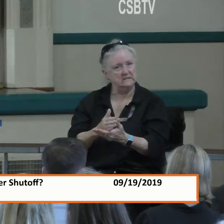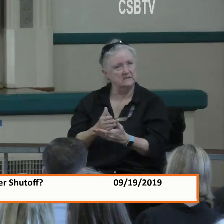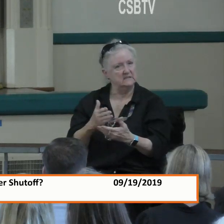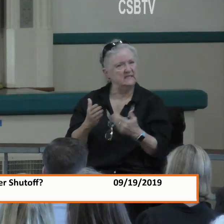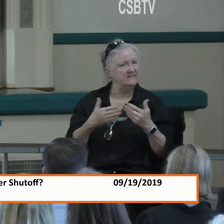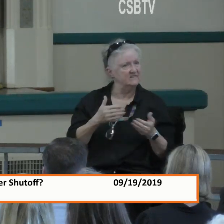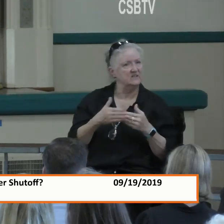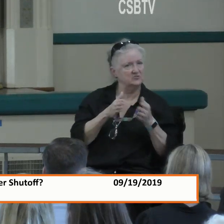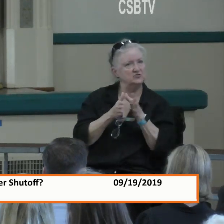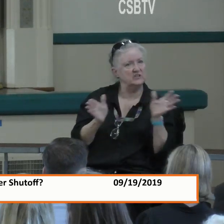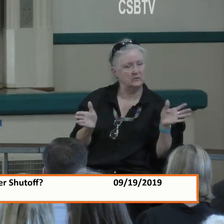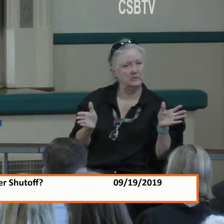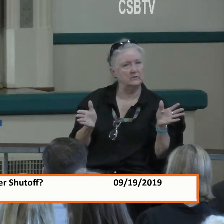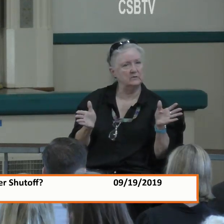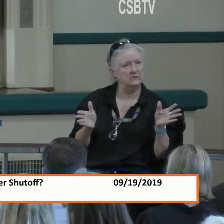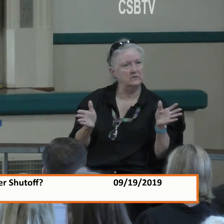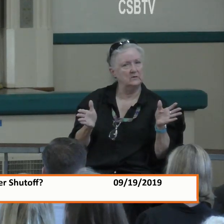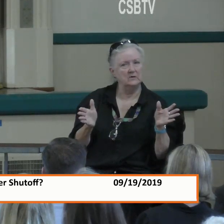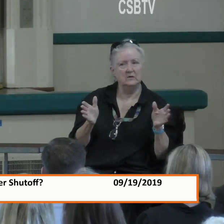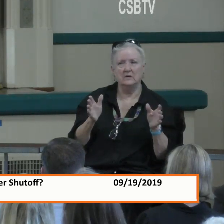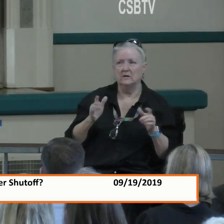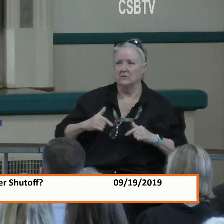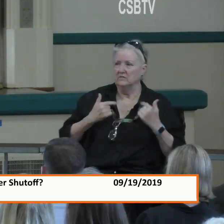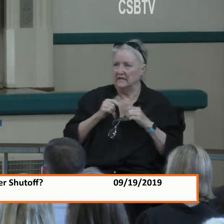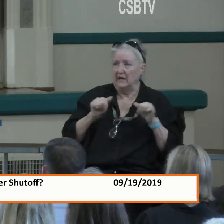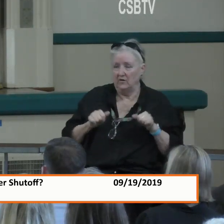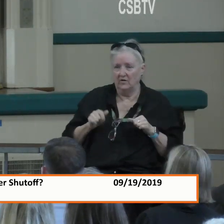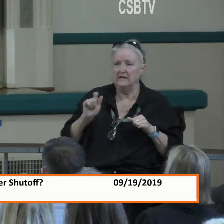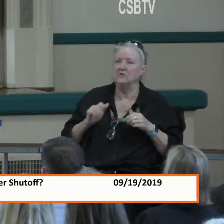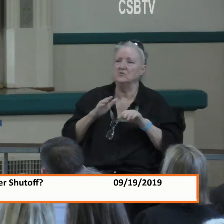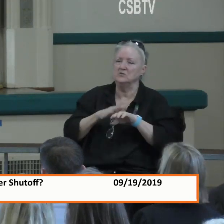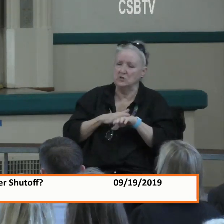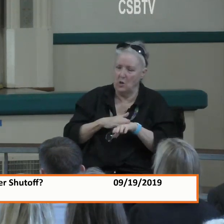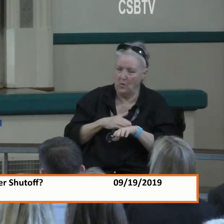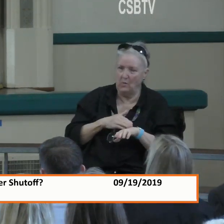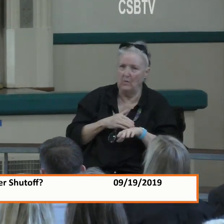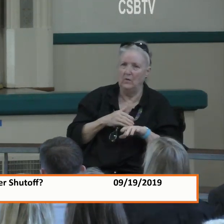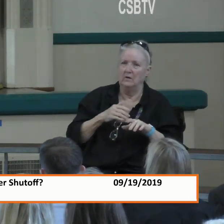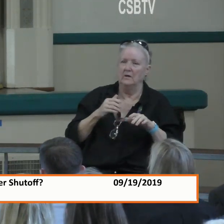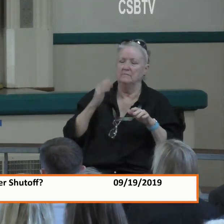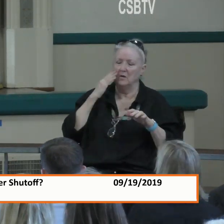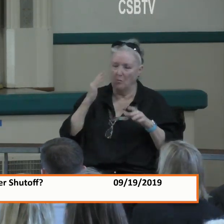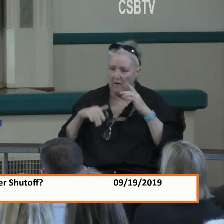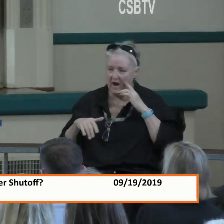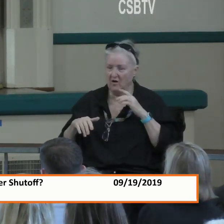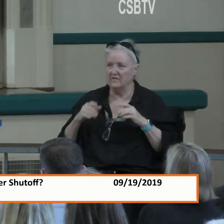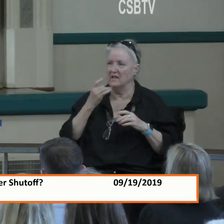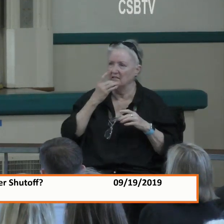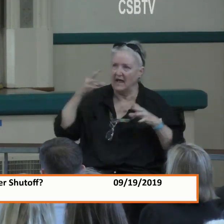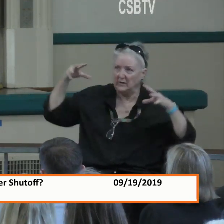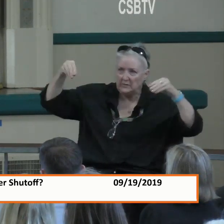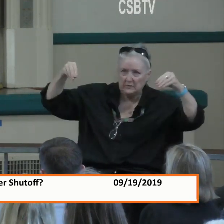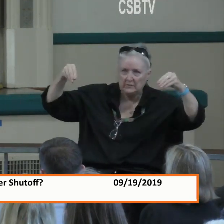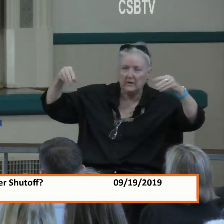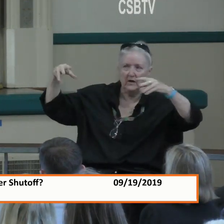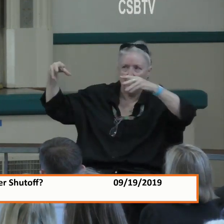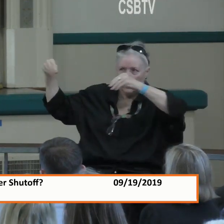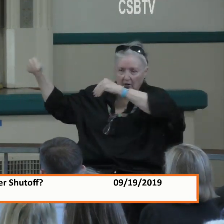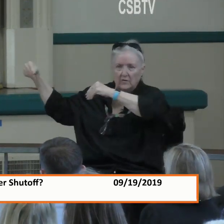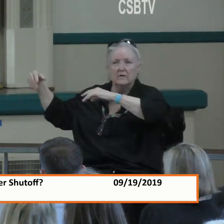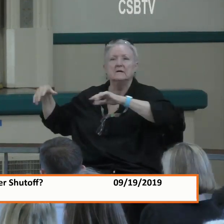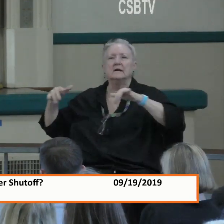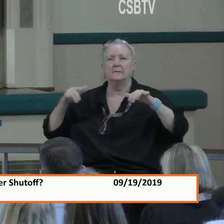generalized residential area, we need to slow down and be aware that the lighting is down. People may not be